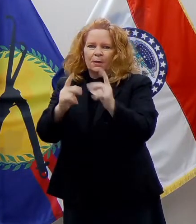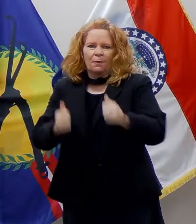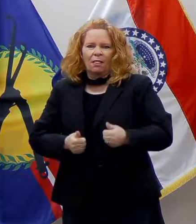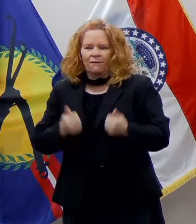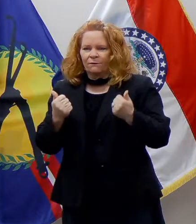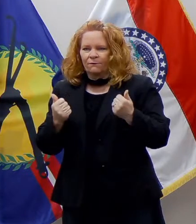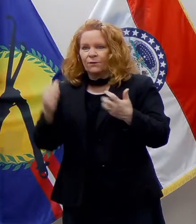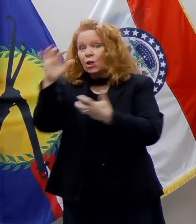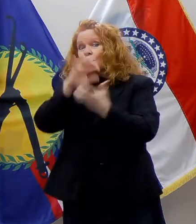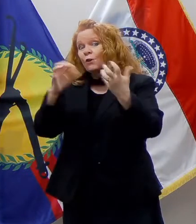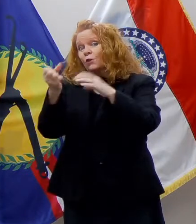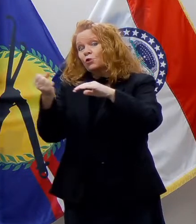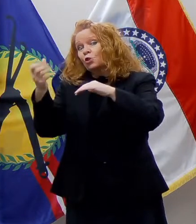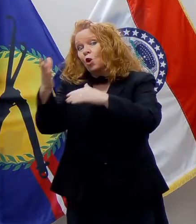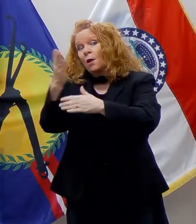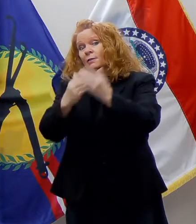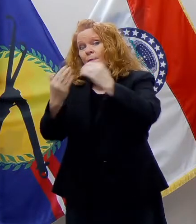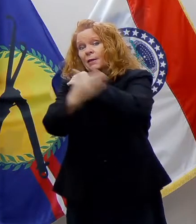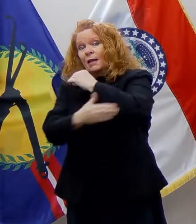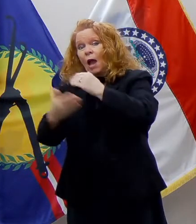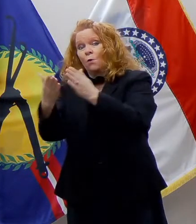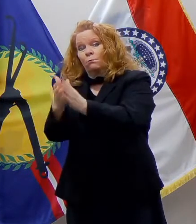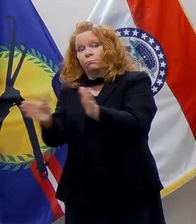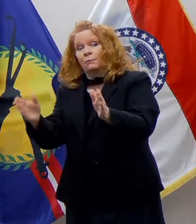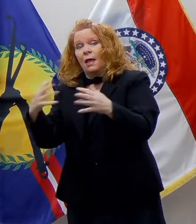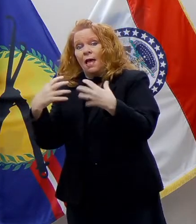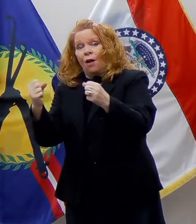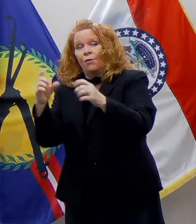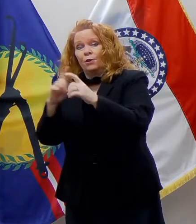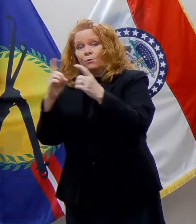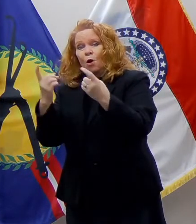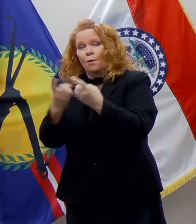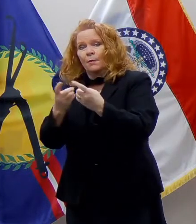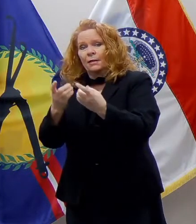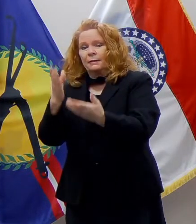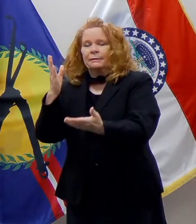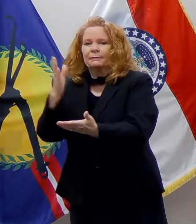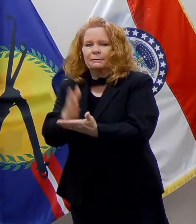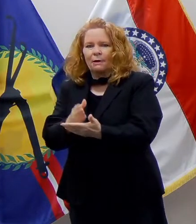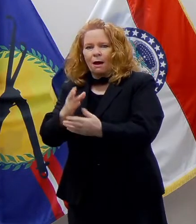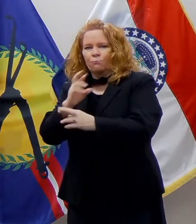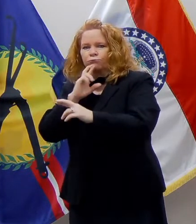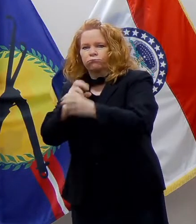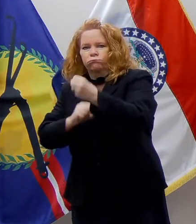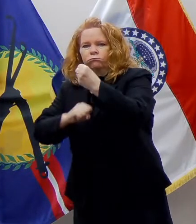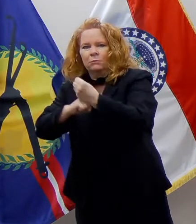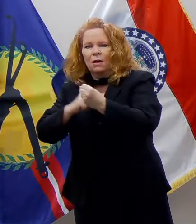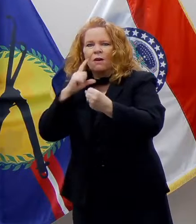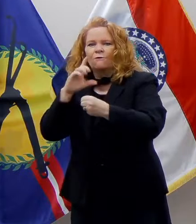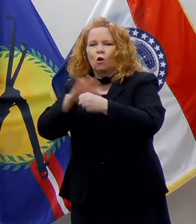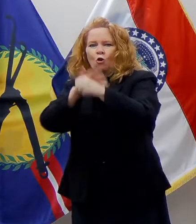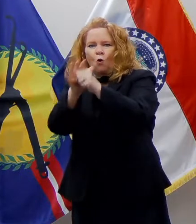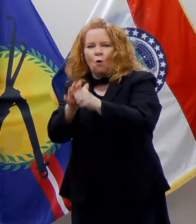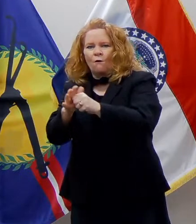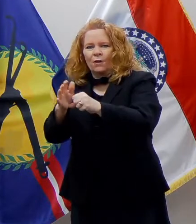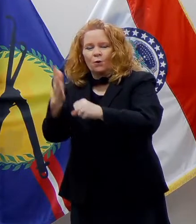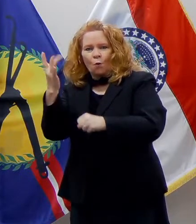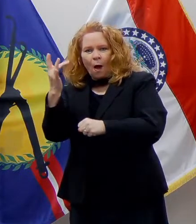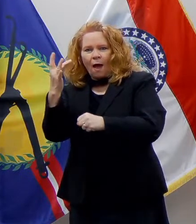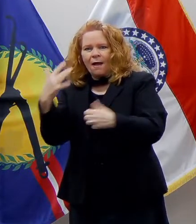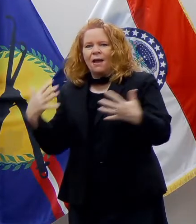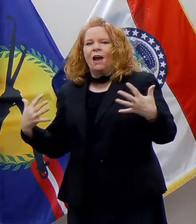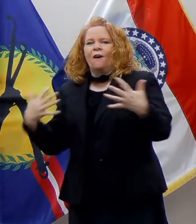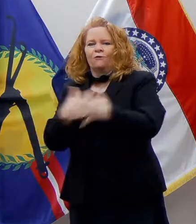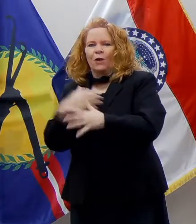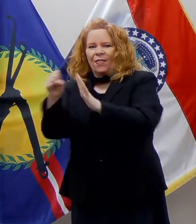already led to some county public health departments abandoning their response to rising COVID cases out of fear that the wrath of the state